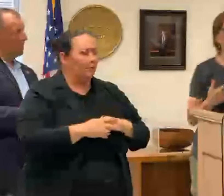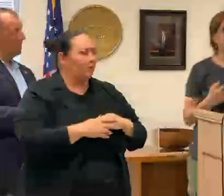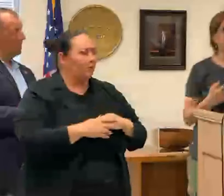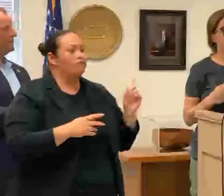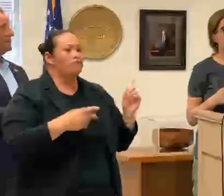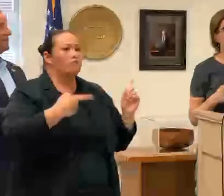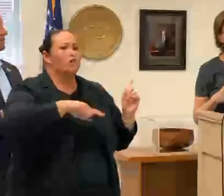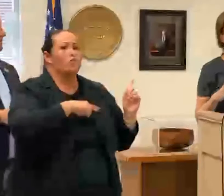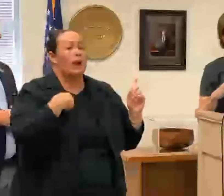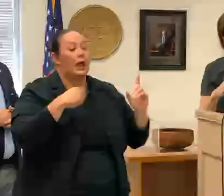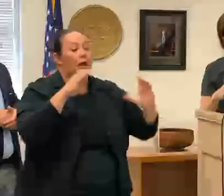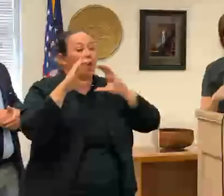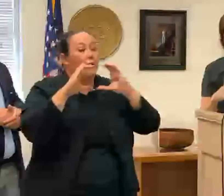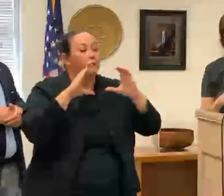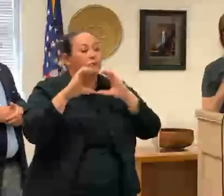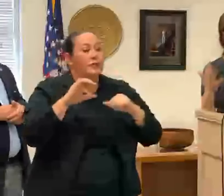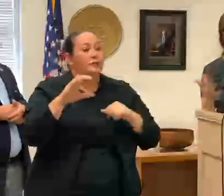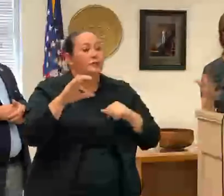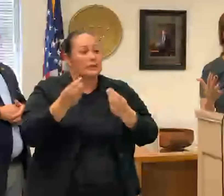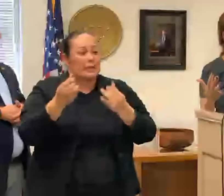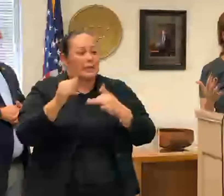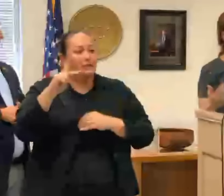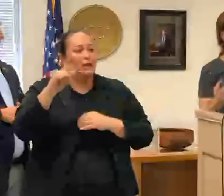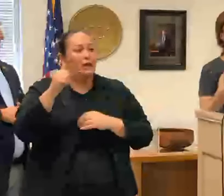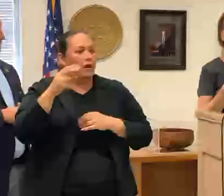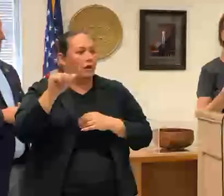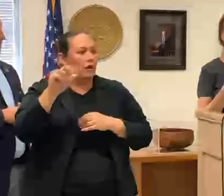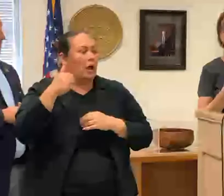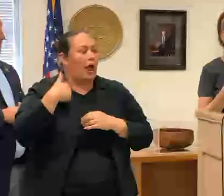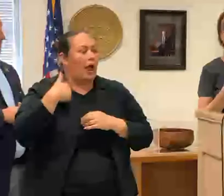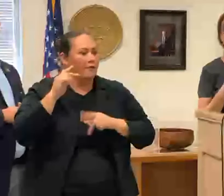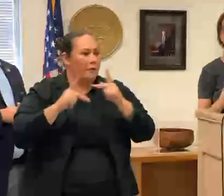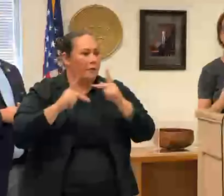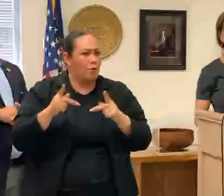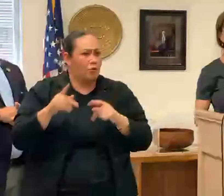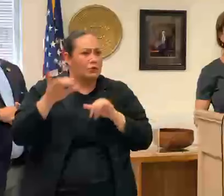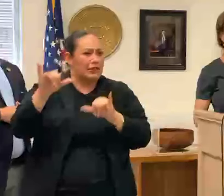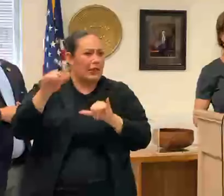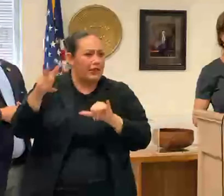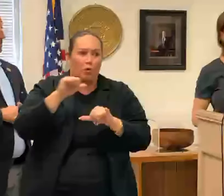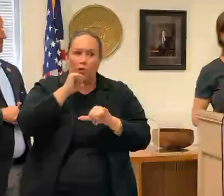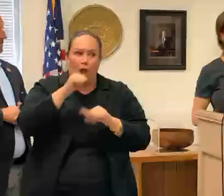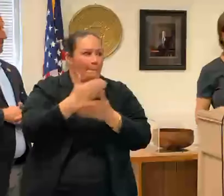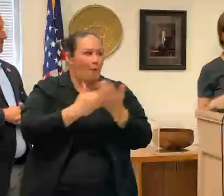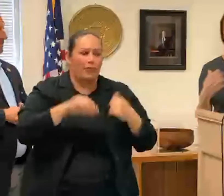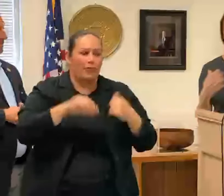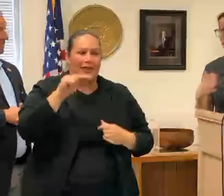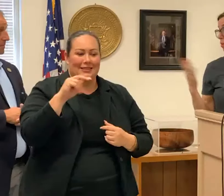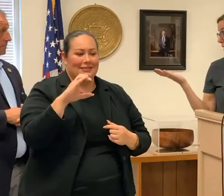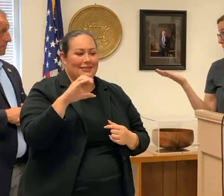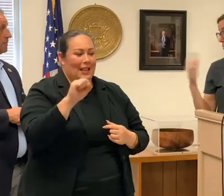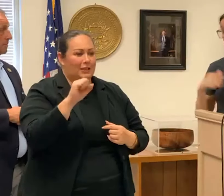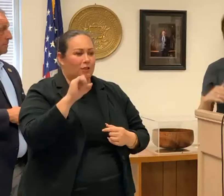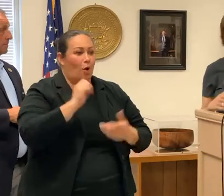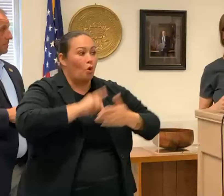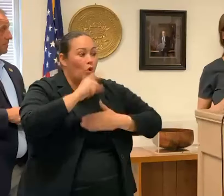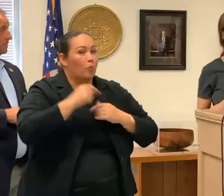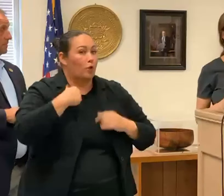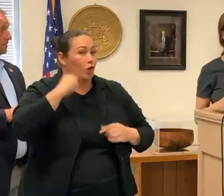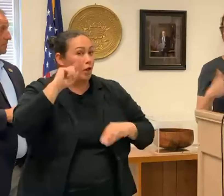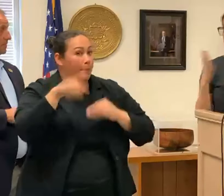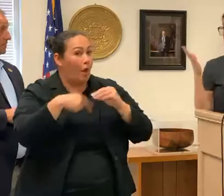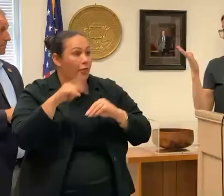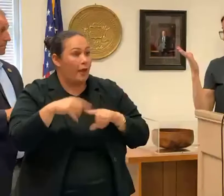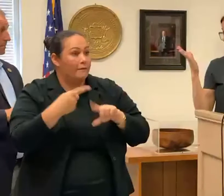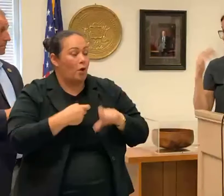had a conversation, and the Sands of Kahana had some people that were staying there that weren't part of the NCS program. And when we heard about it from the